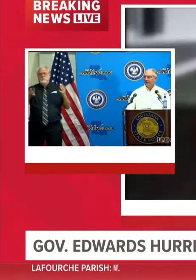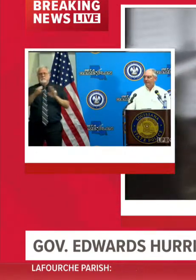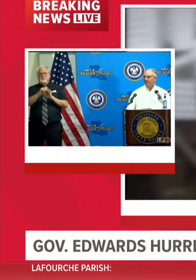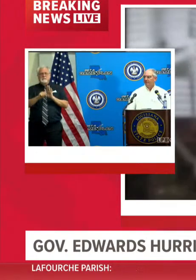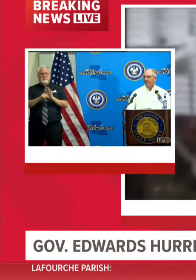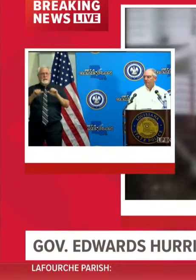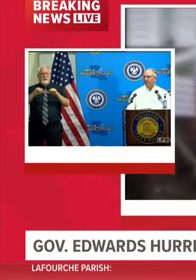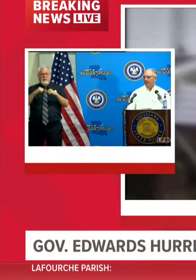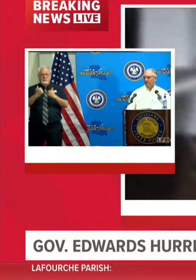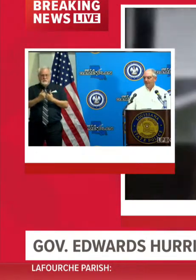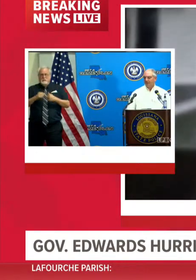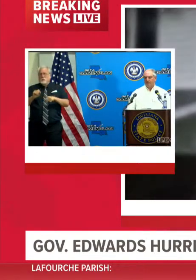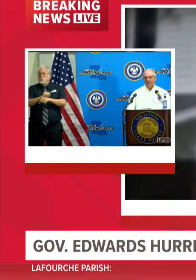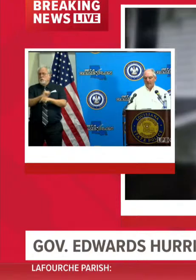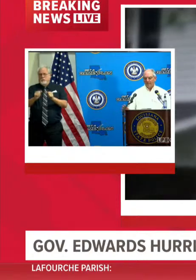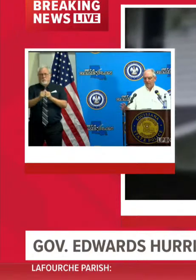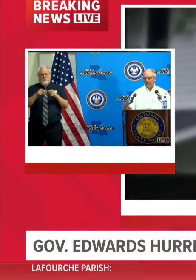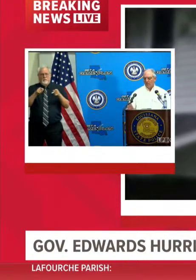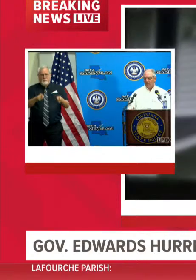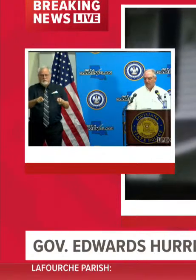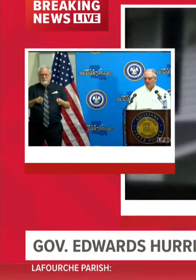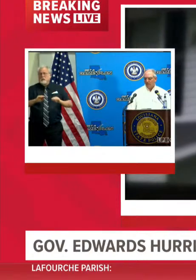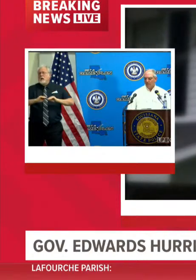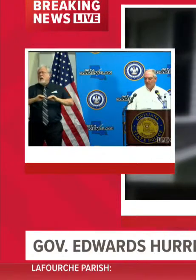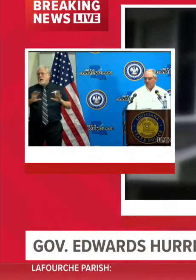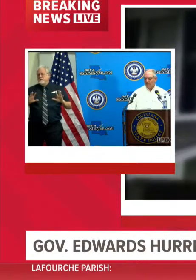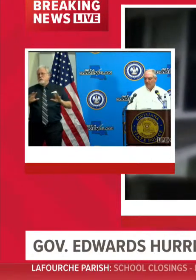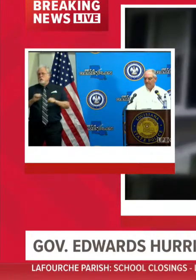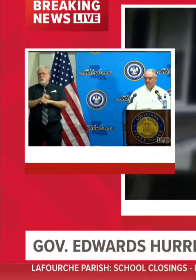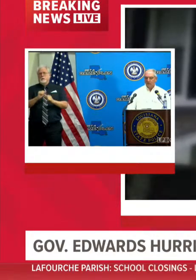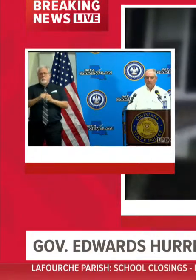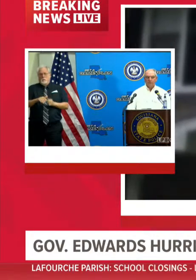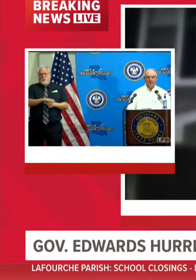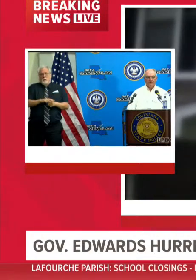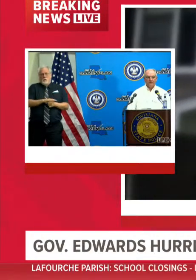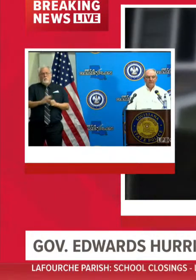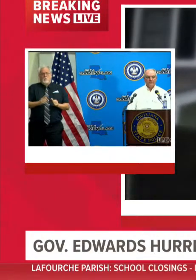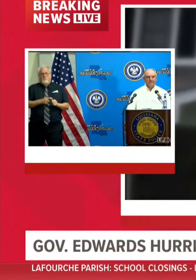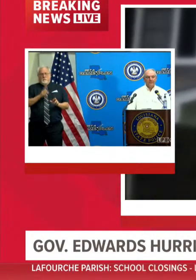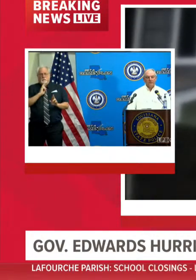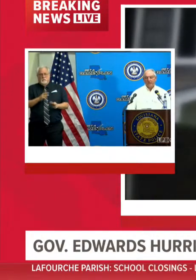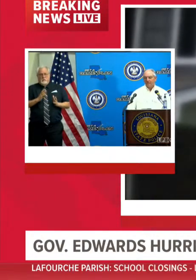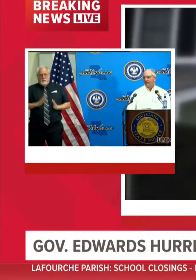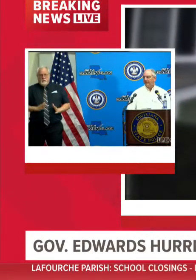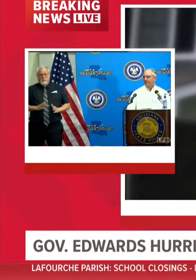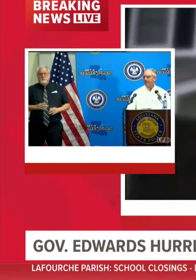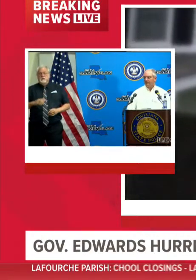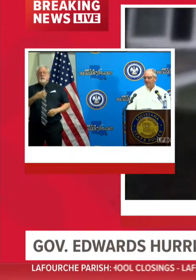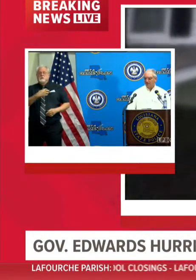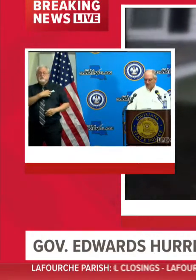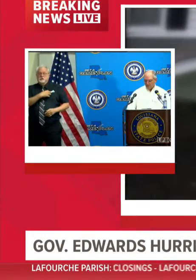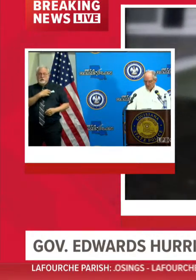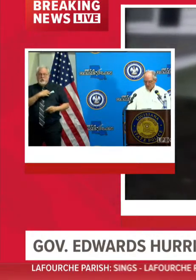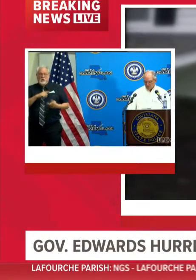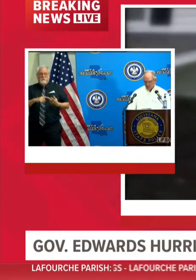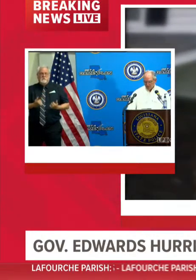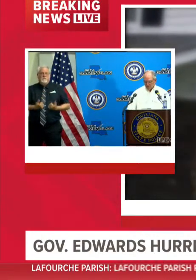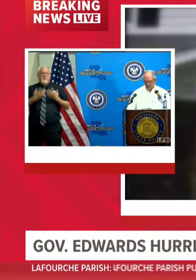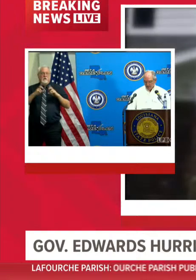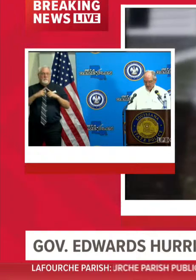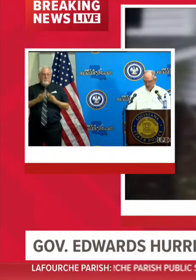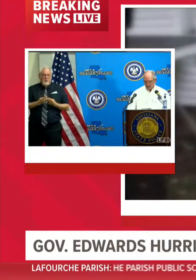agencies that have been working at this, and obviously we're working with local first responders, sheriff's deputies, fire